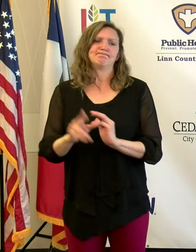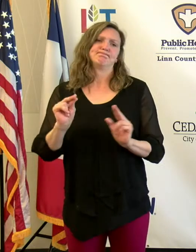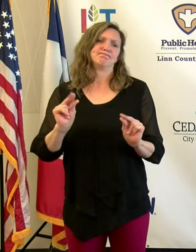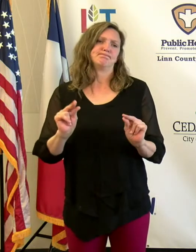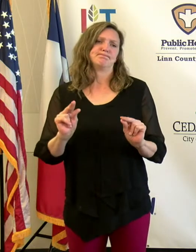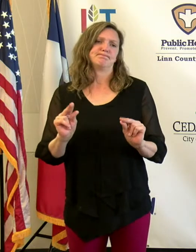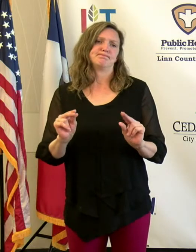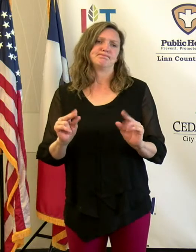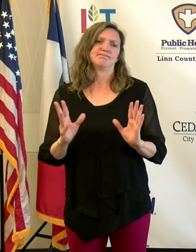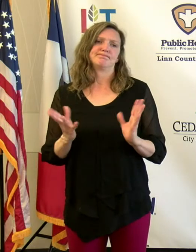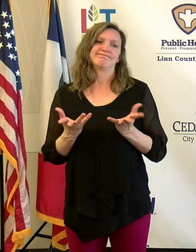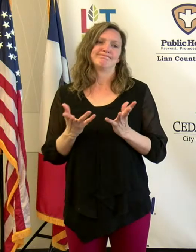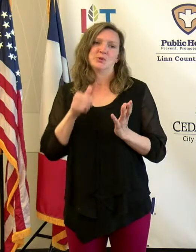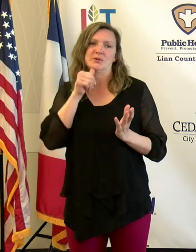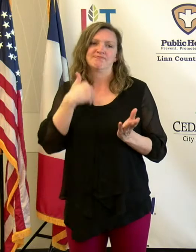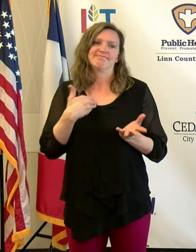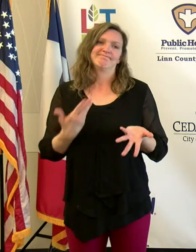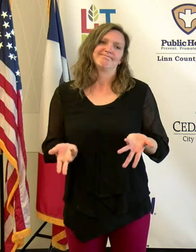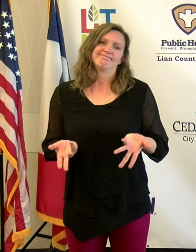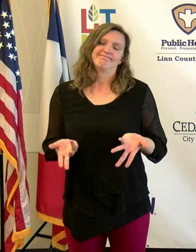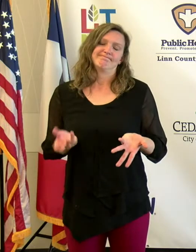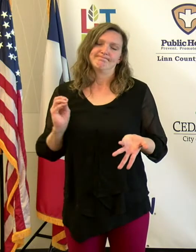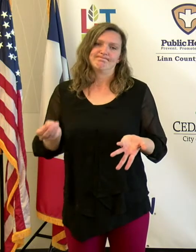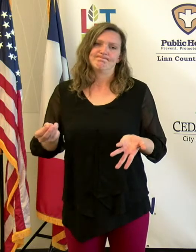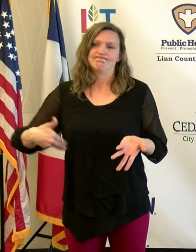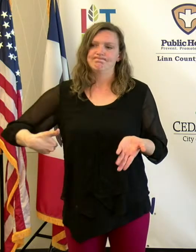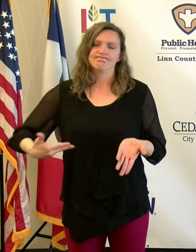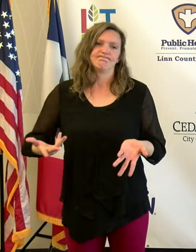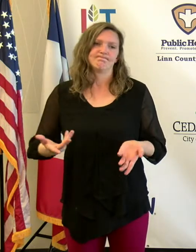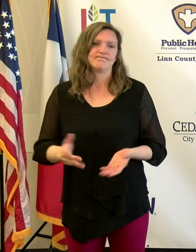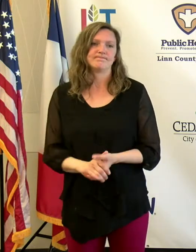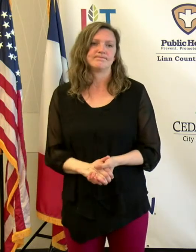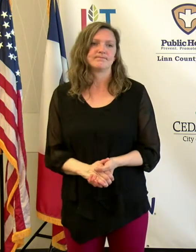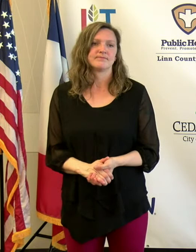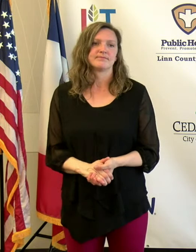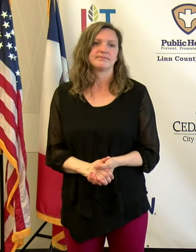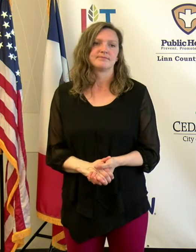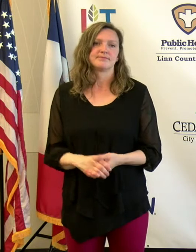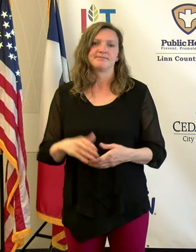to have, but it's still one of those things that's pending for our community.